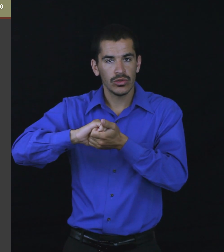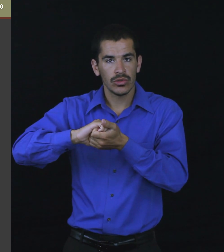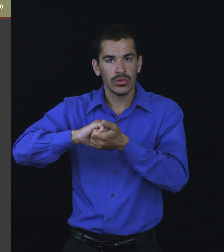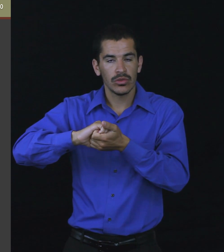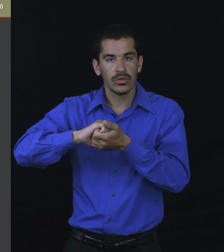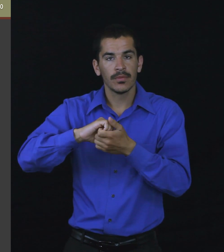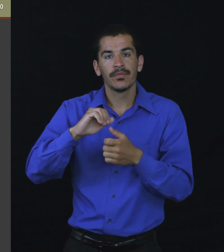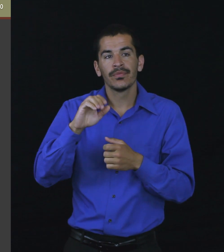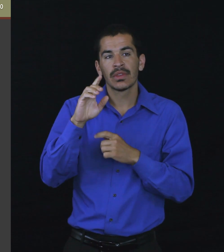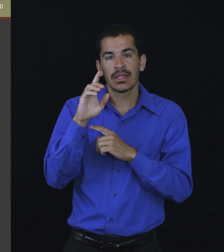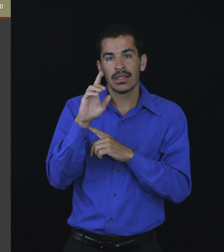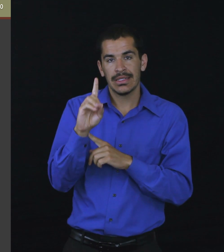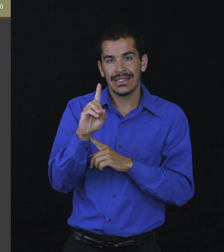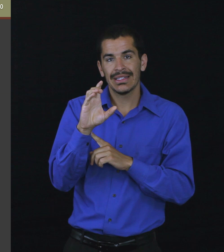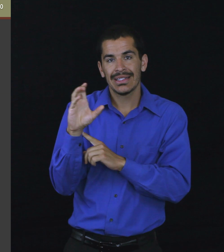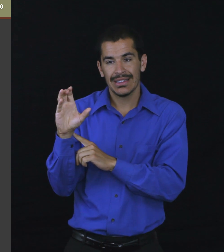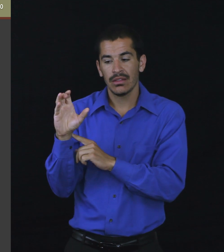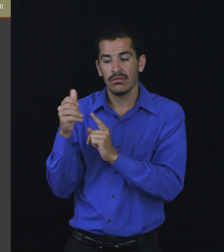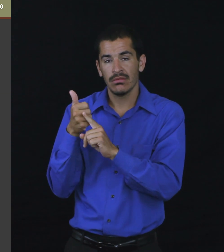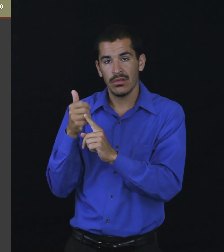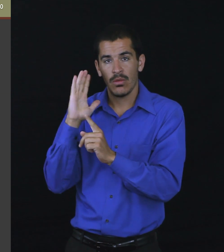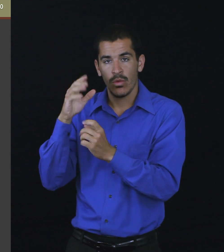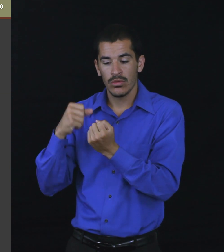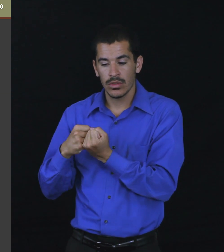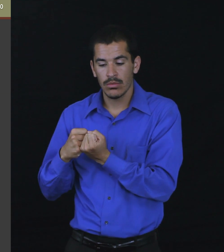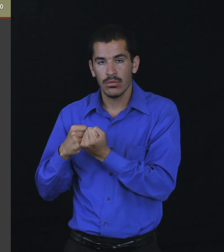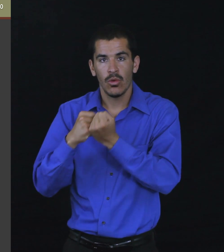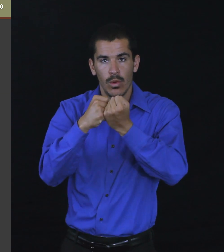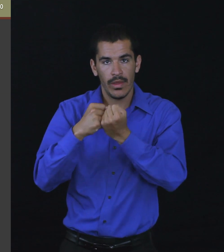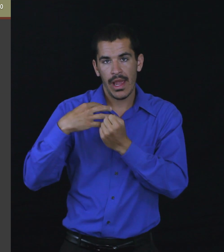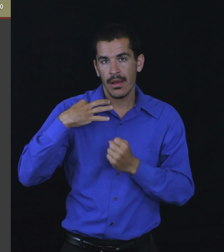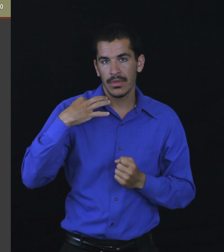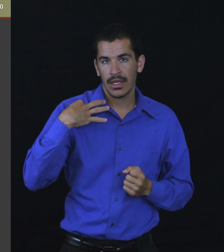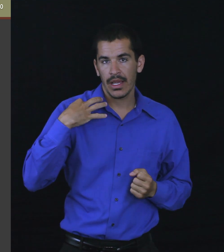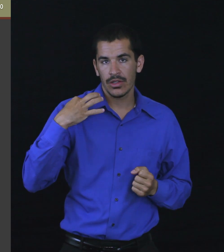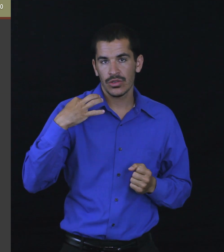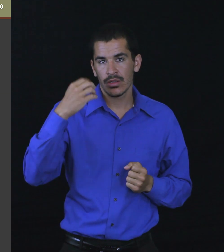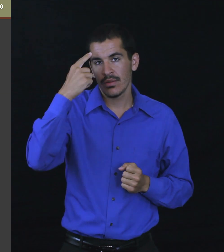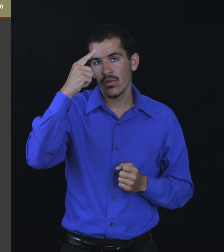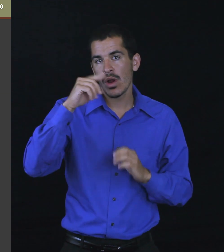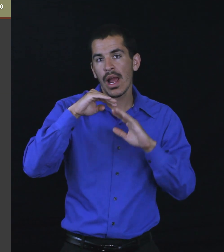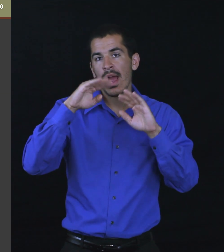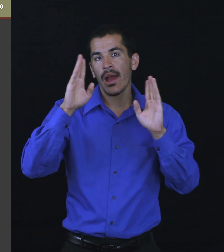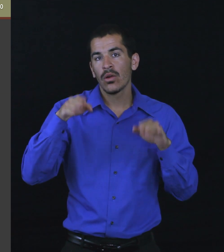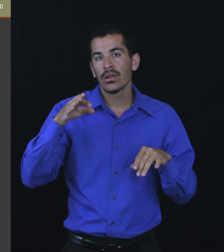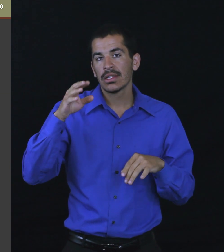DCC will support the application for housing tax credits.